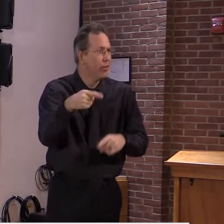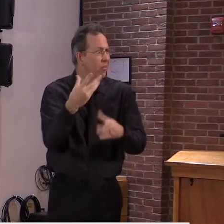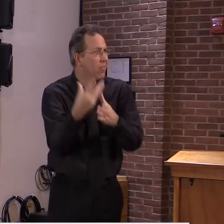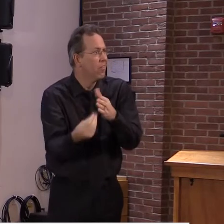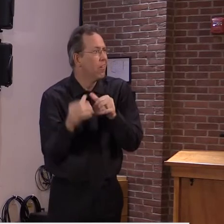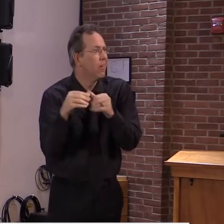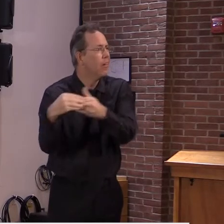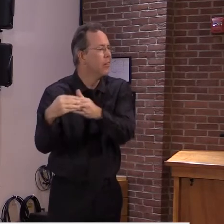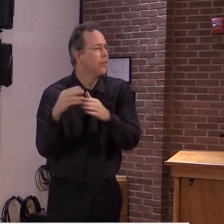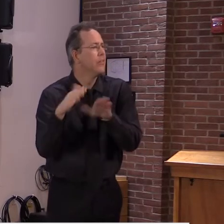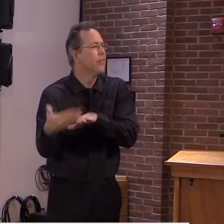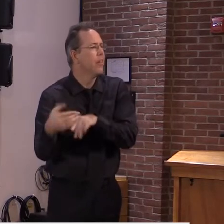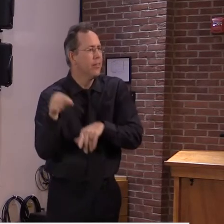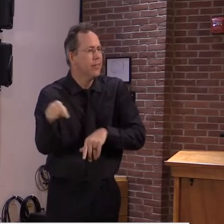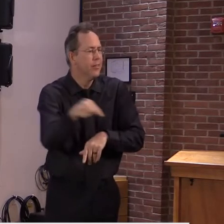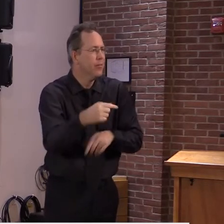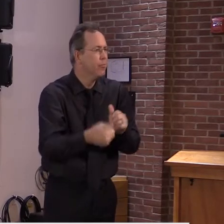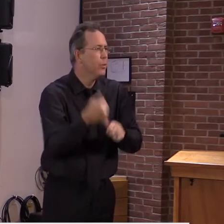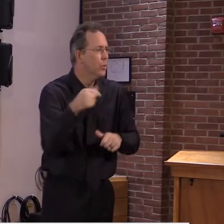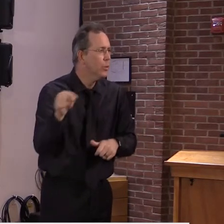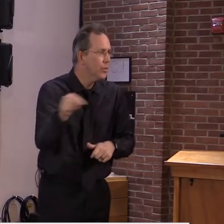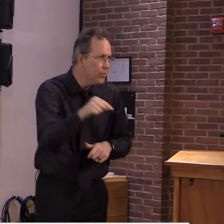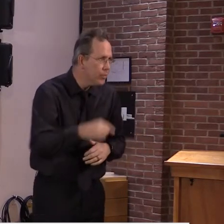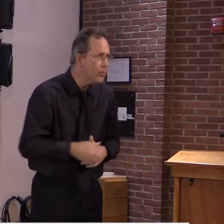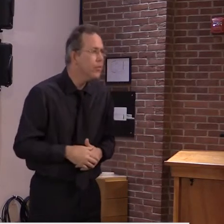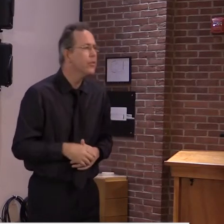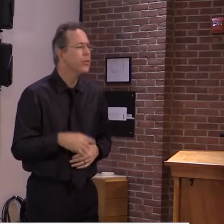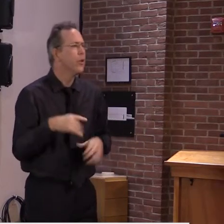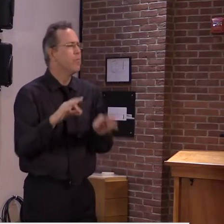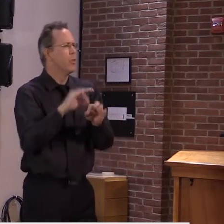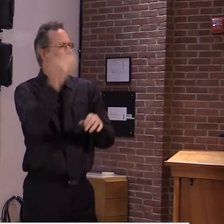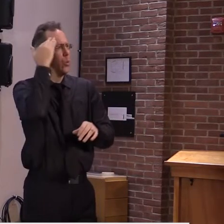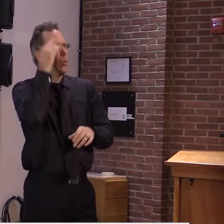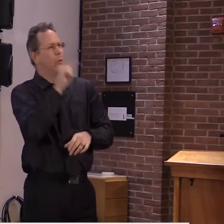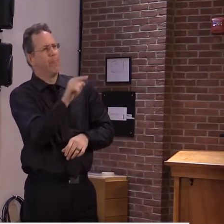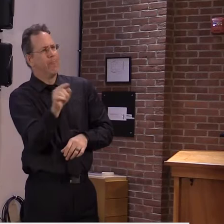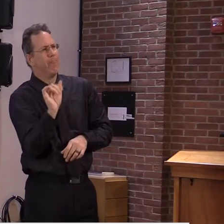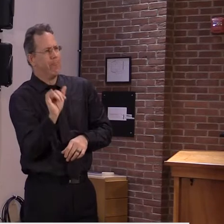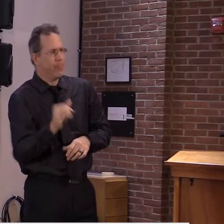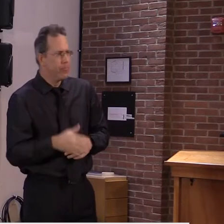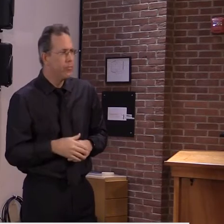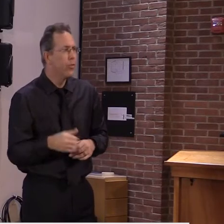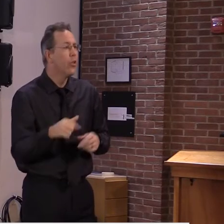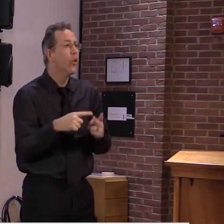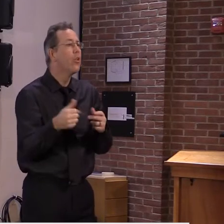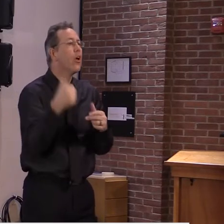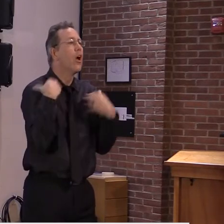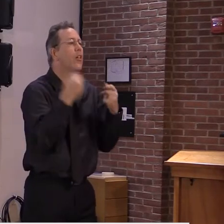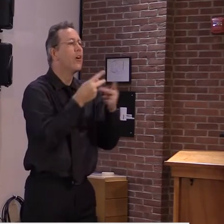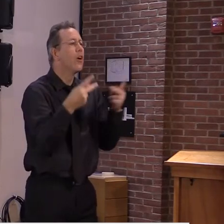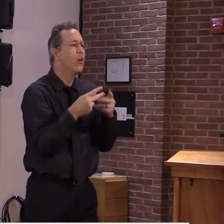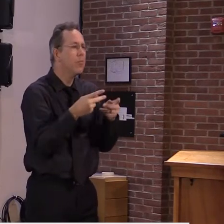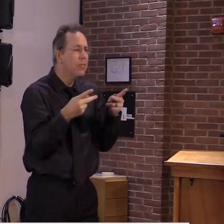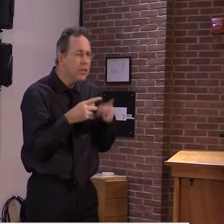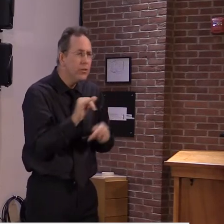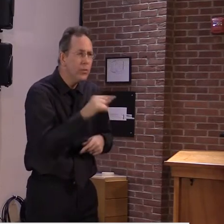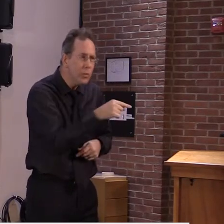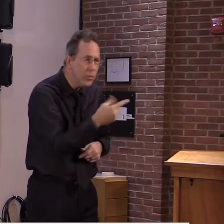important. There are other aspects of our healthcare system that have cases, but not necessarily